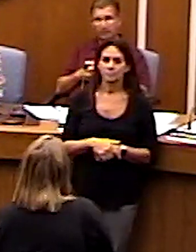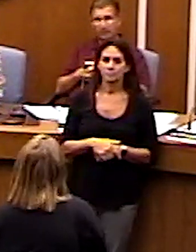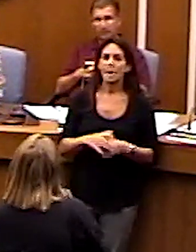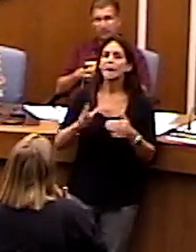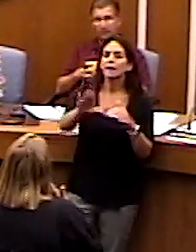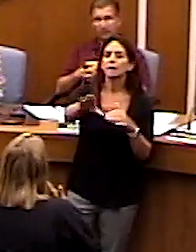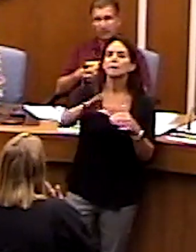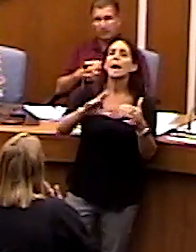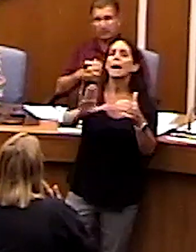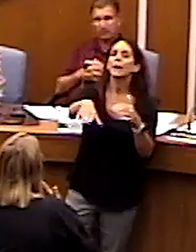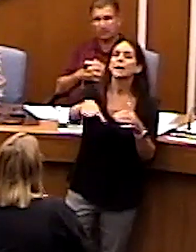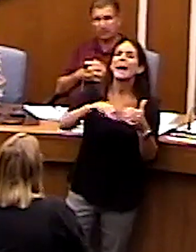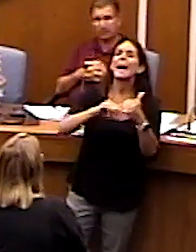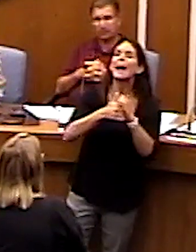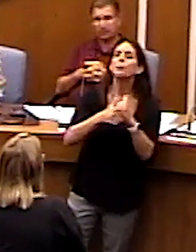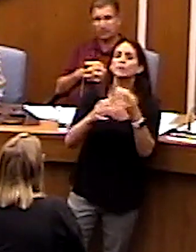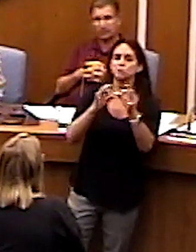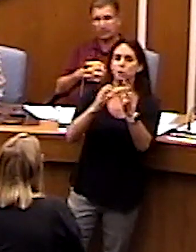Right, so then